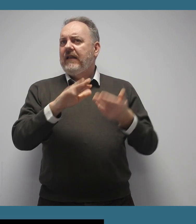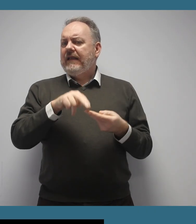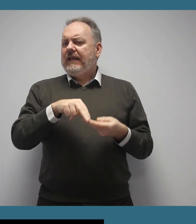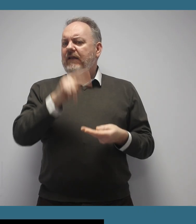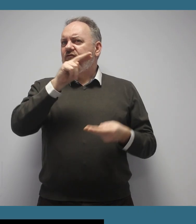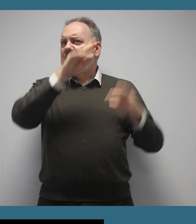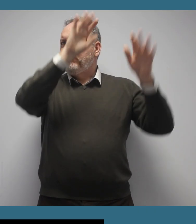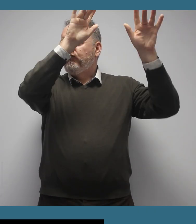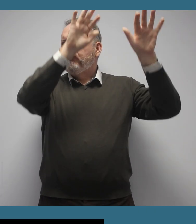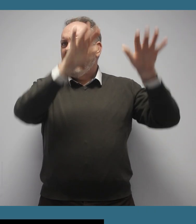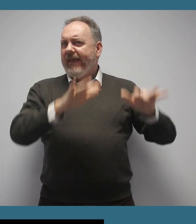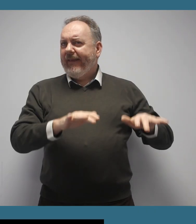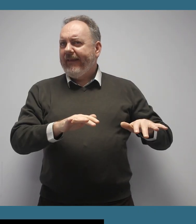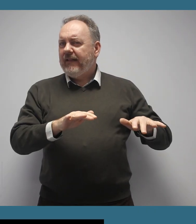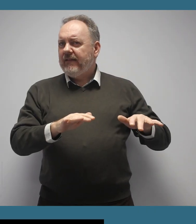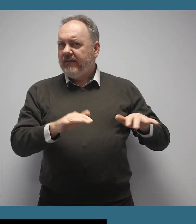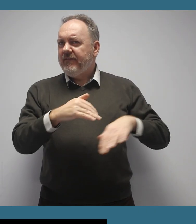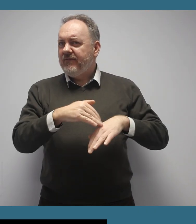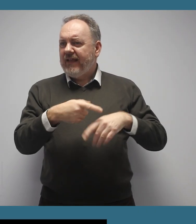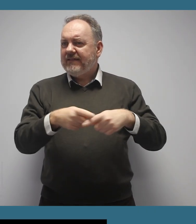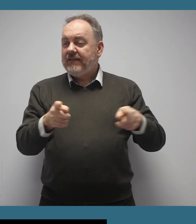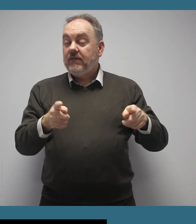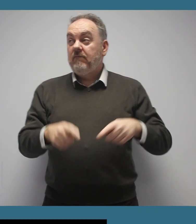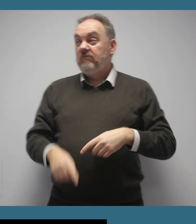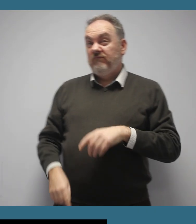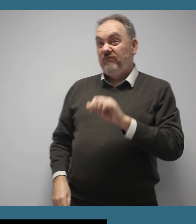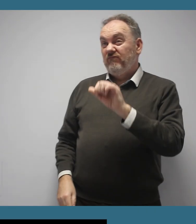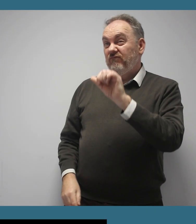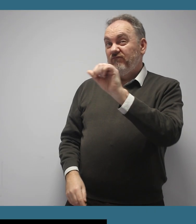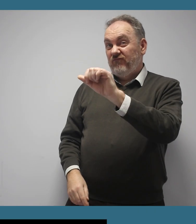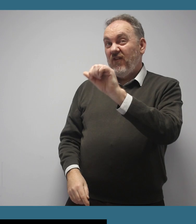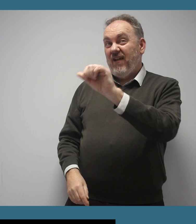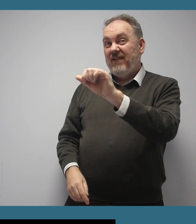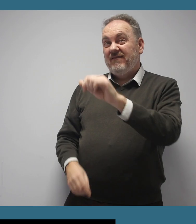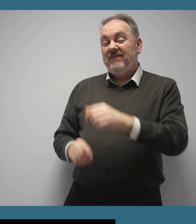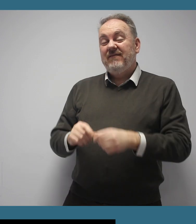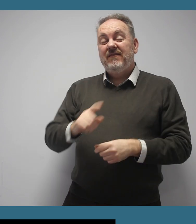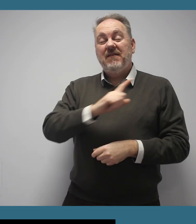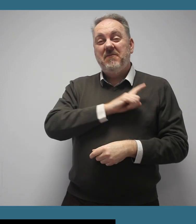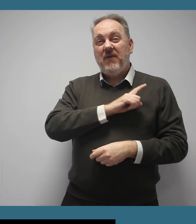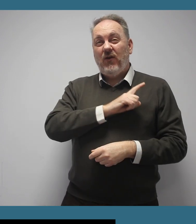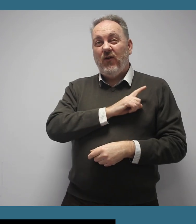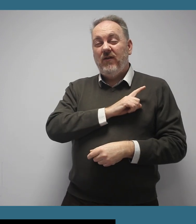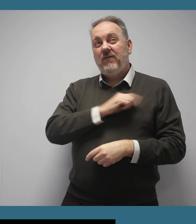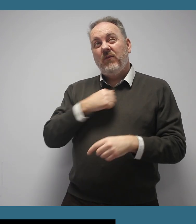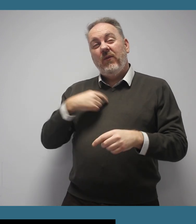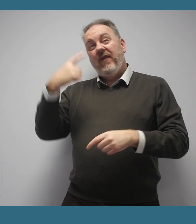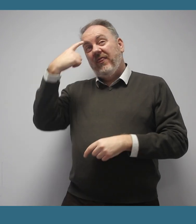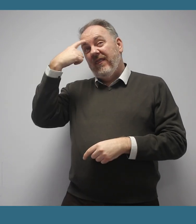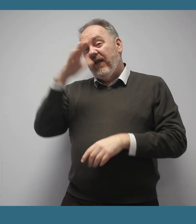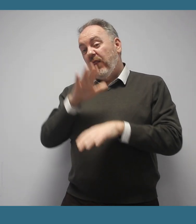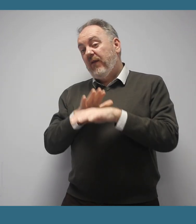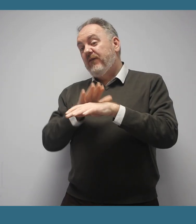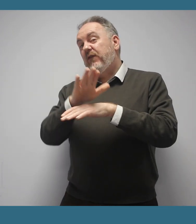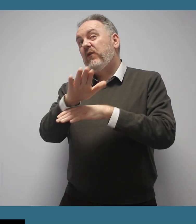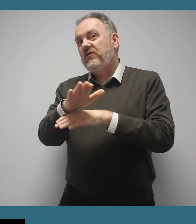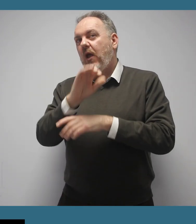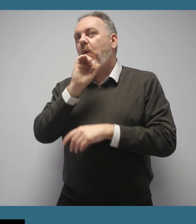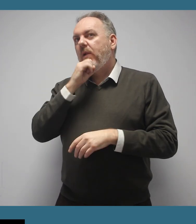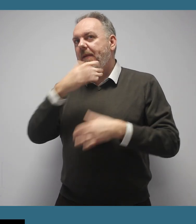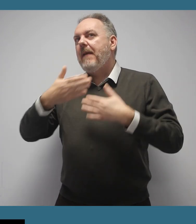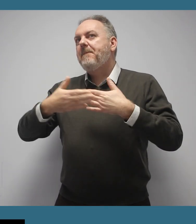with it? Definitely, yeah. I think that you're right to identify that, because we are obviously projected to get a lot wetter in